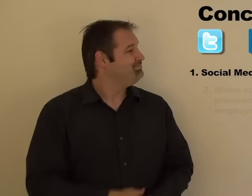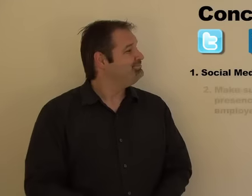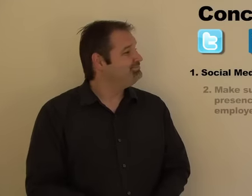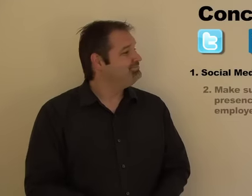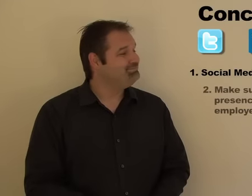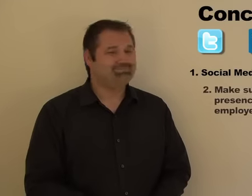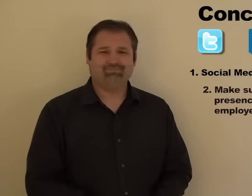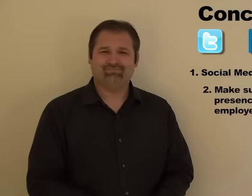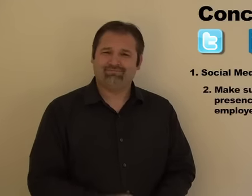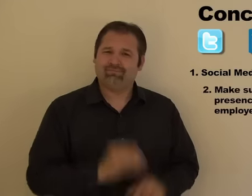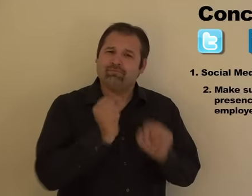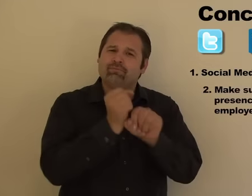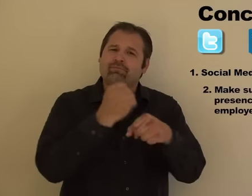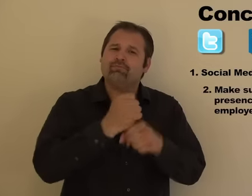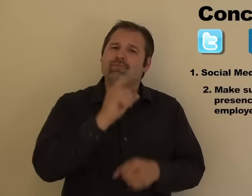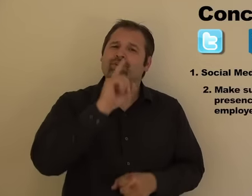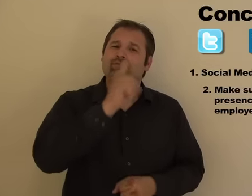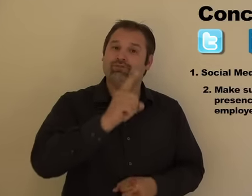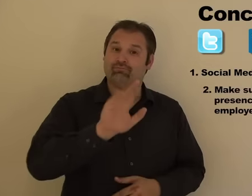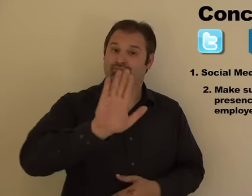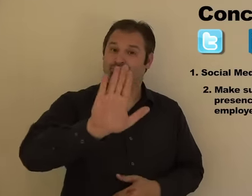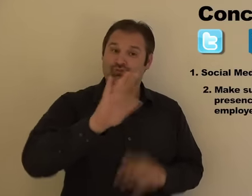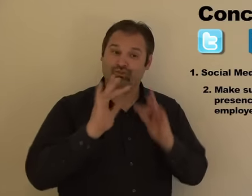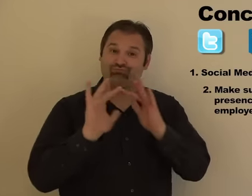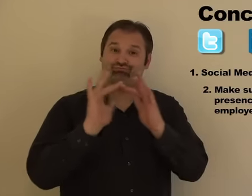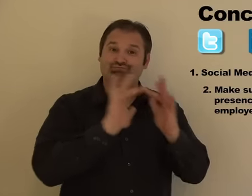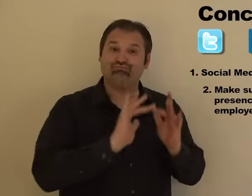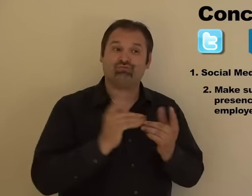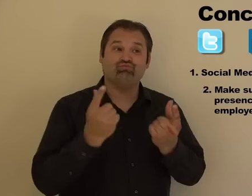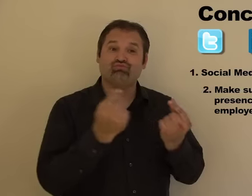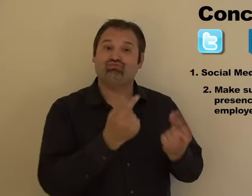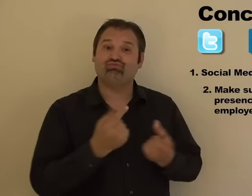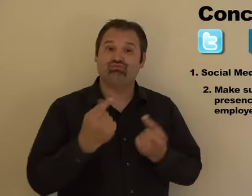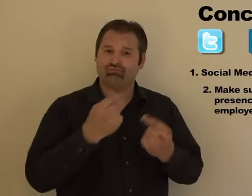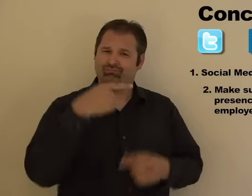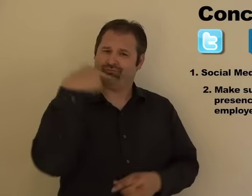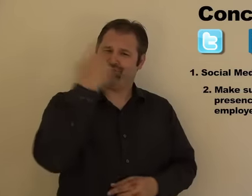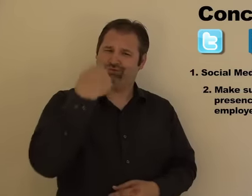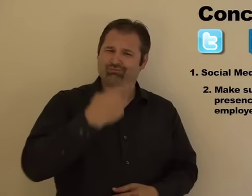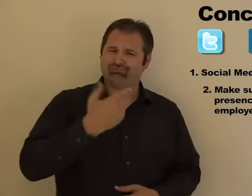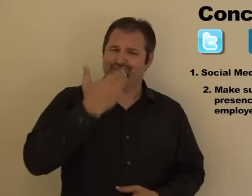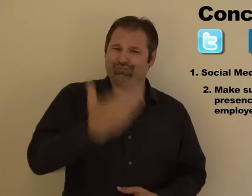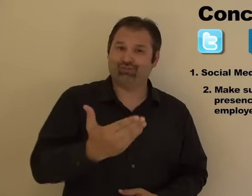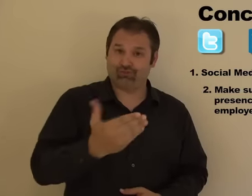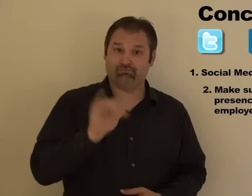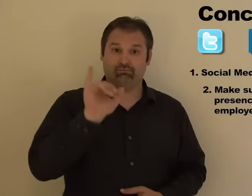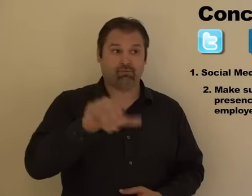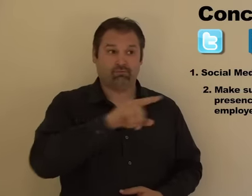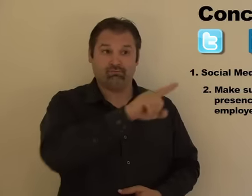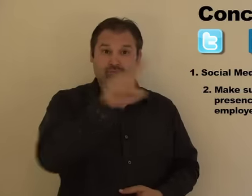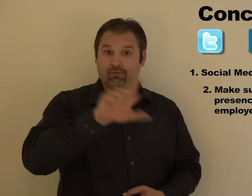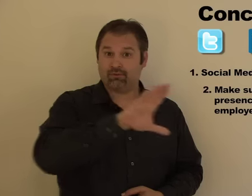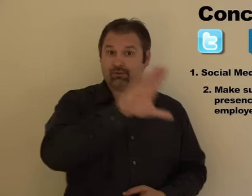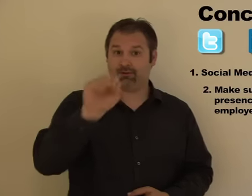Make sure your online presence is impressive so that employers will want to hire you.